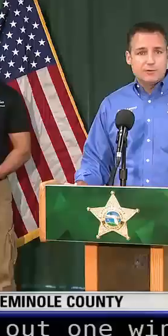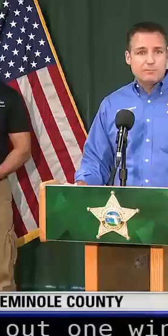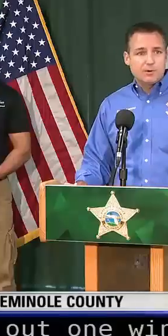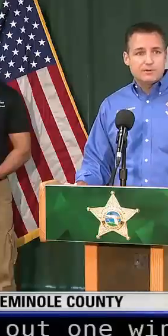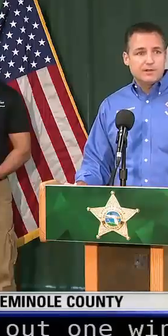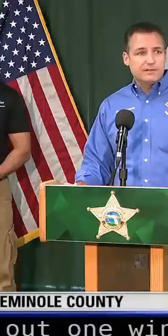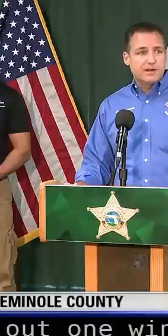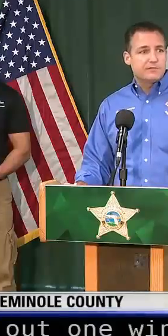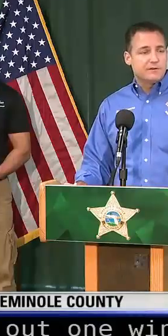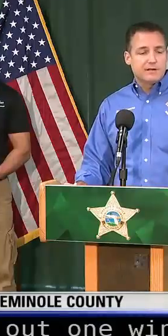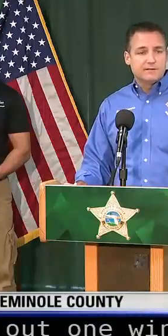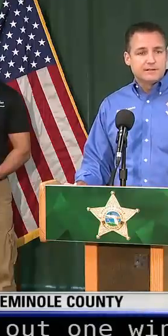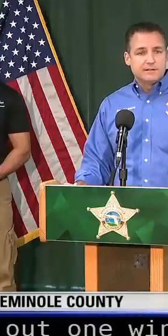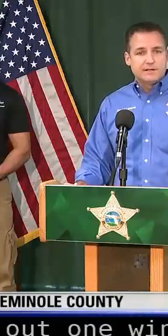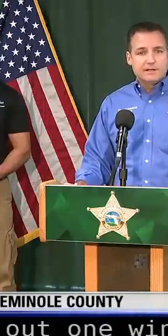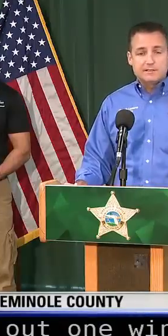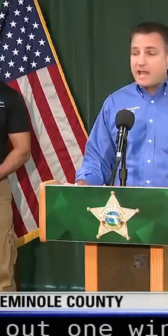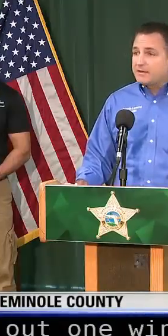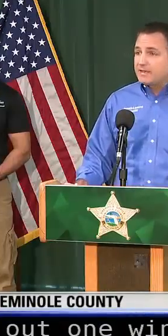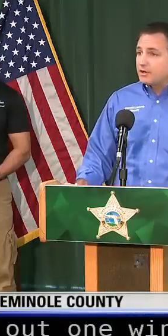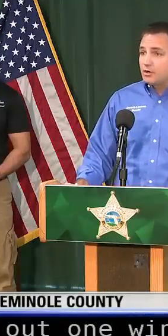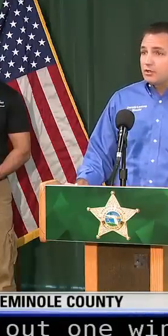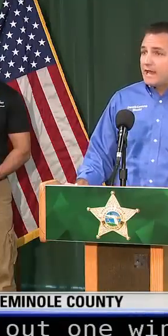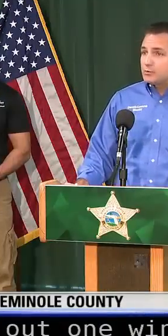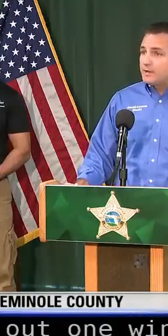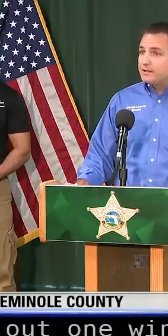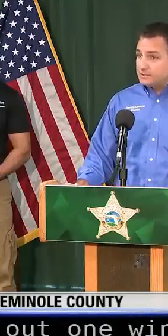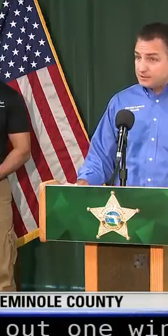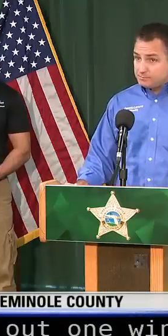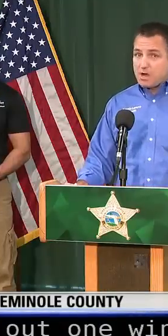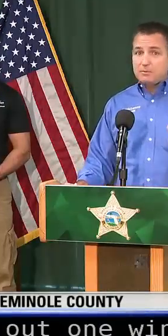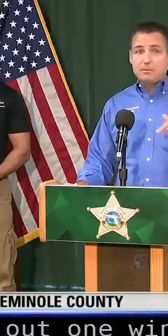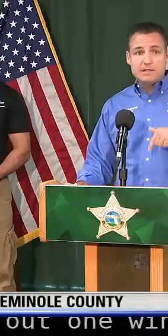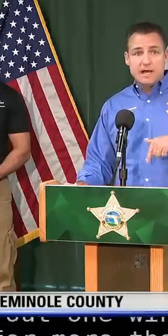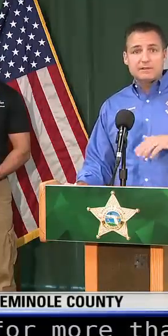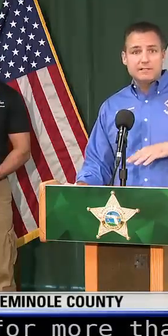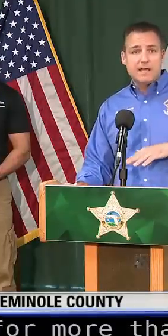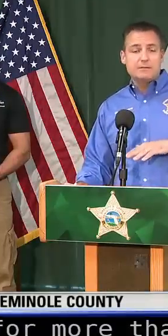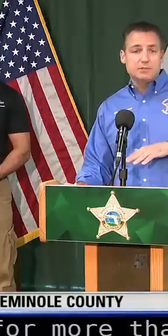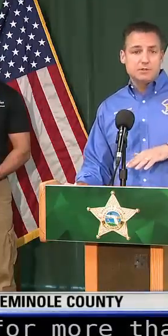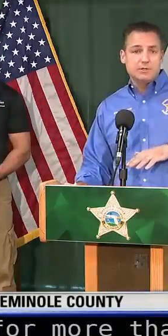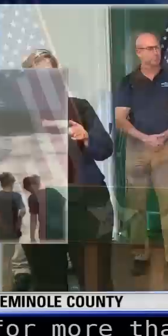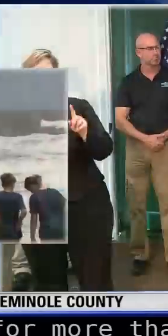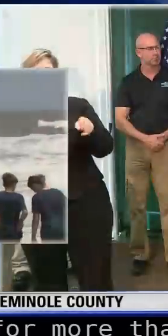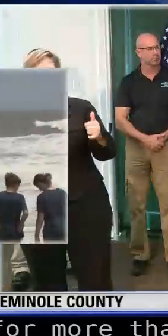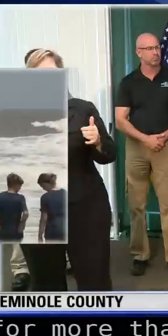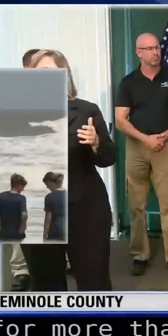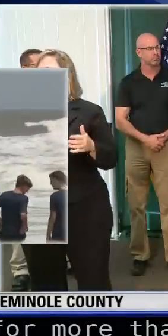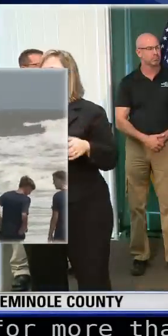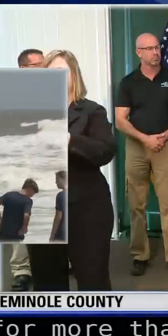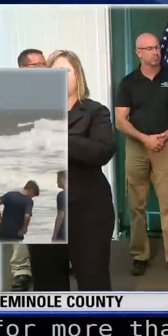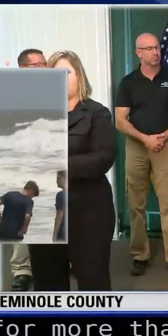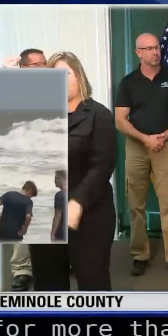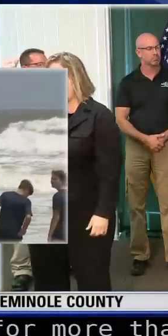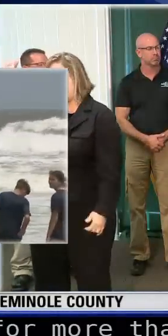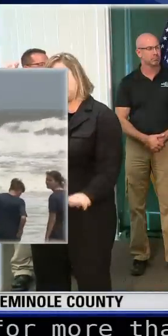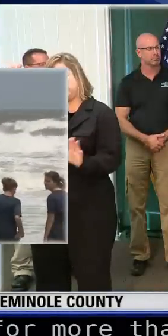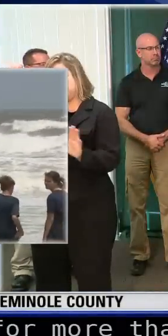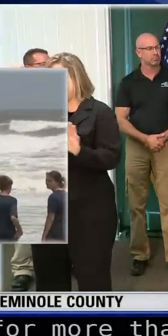you're going to report the theft of a tag that occurred last week, this is probably not the time to do that. So I want you to be very,